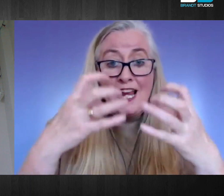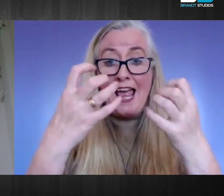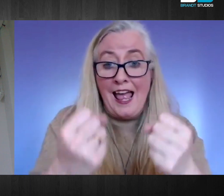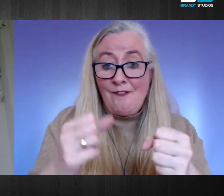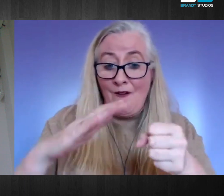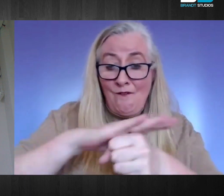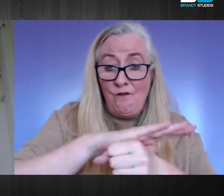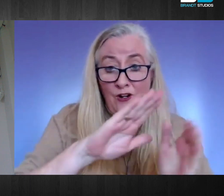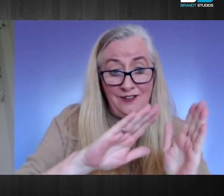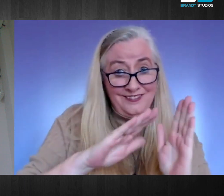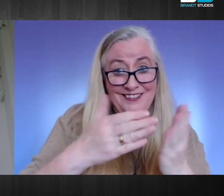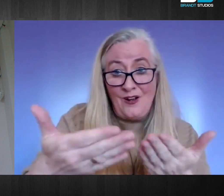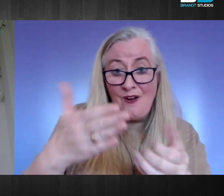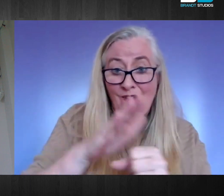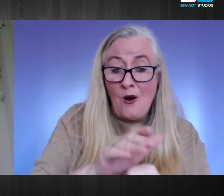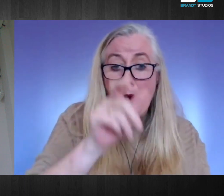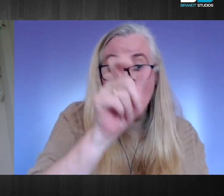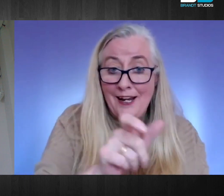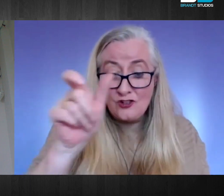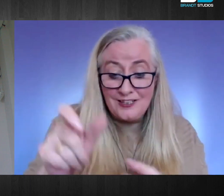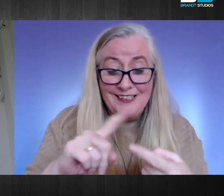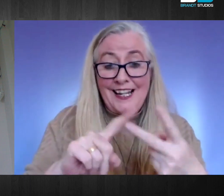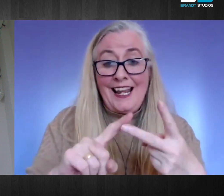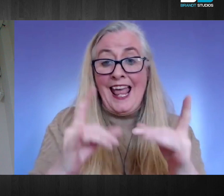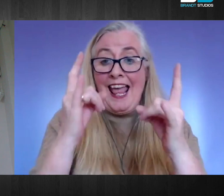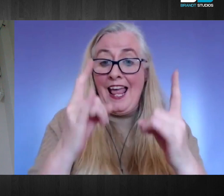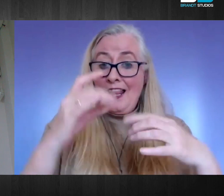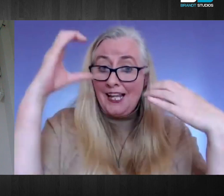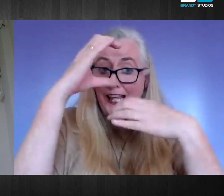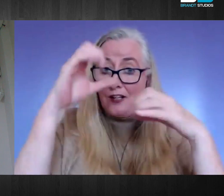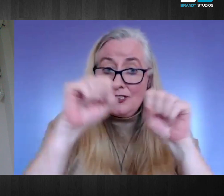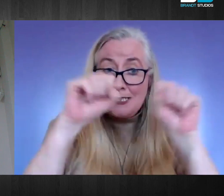patient, the healthcare system, and for all of society.